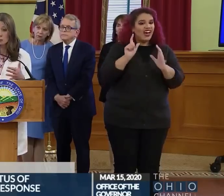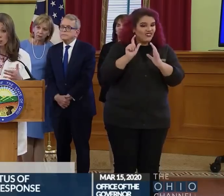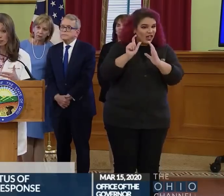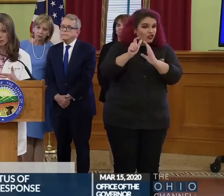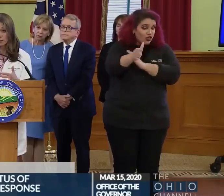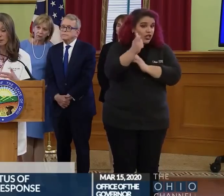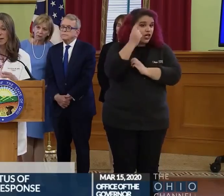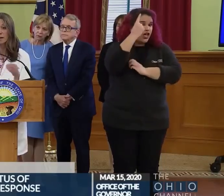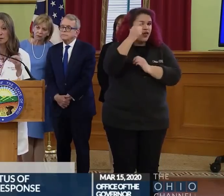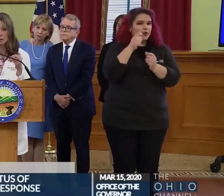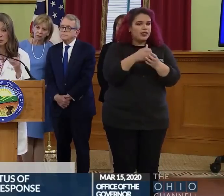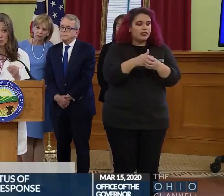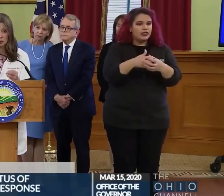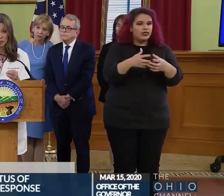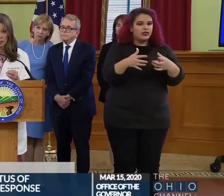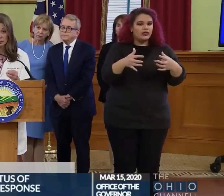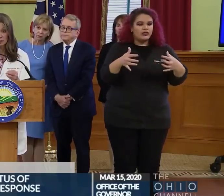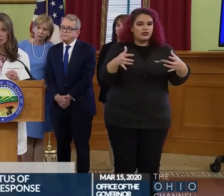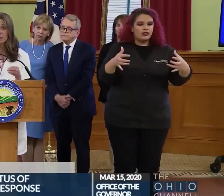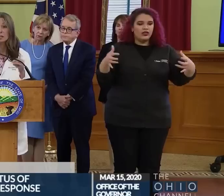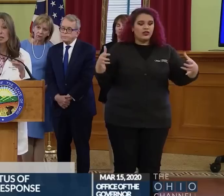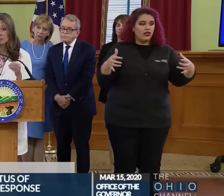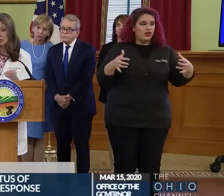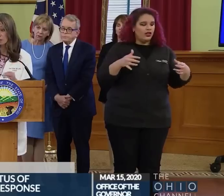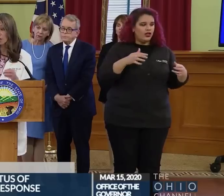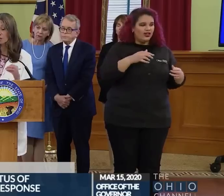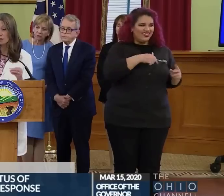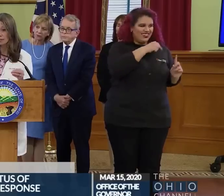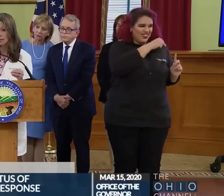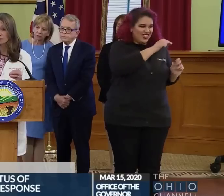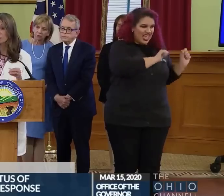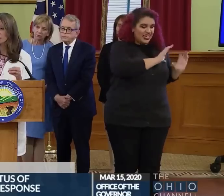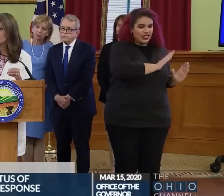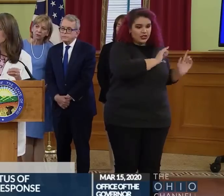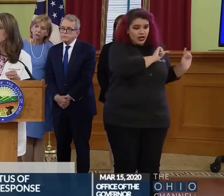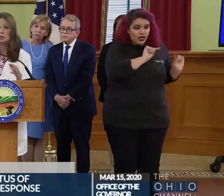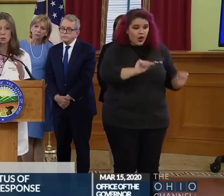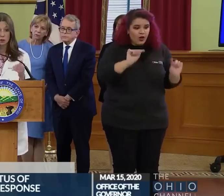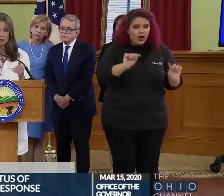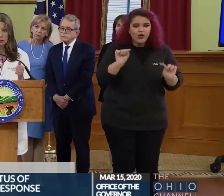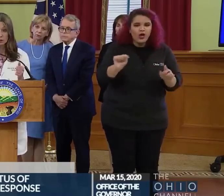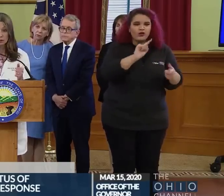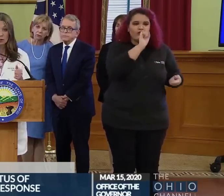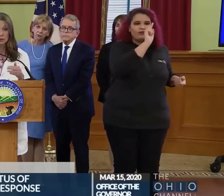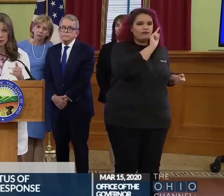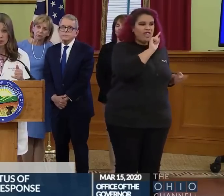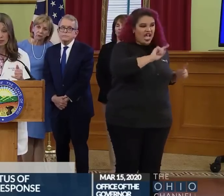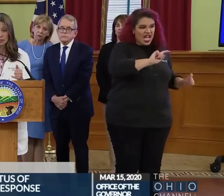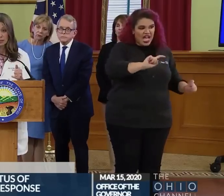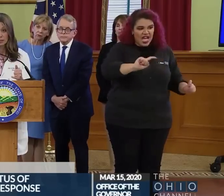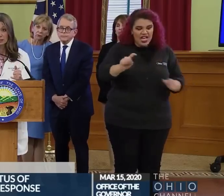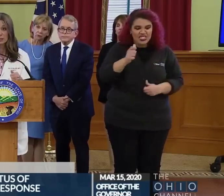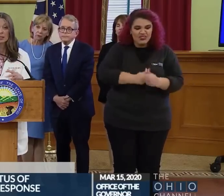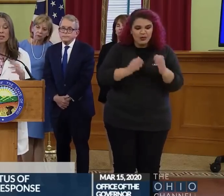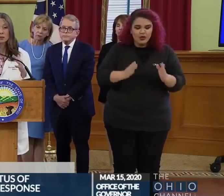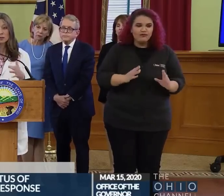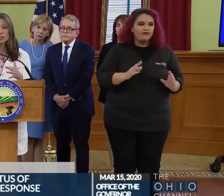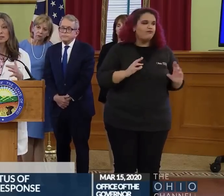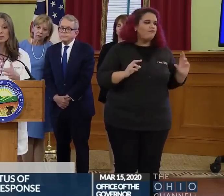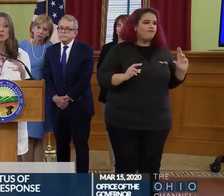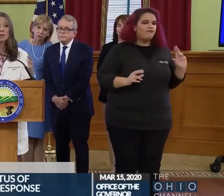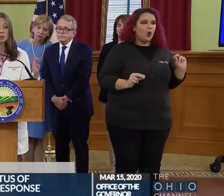we're pulling some of that back, focusing more on cases. People under investigation are being told, just quarantine yourself for 14 days.